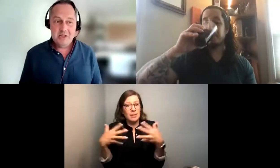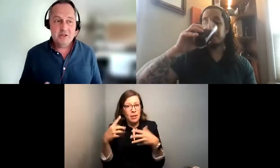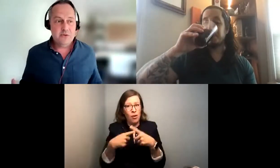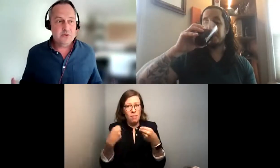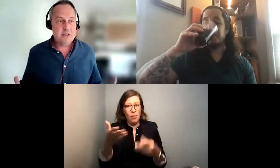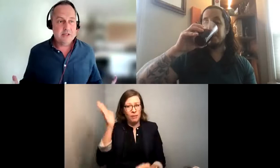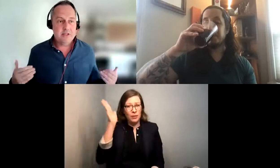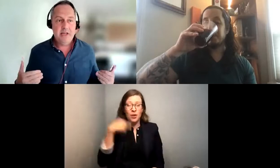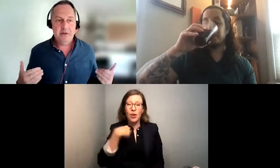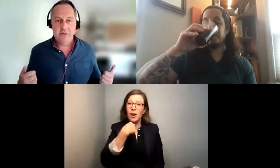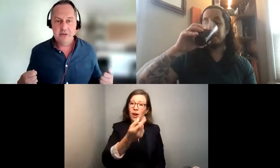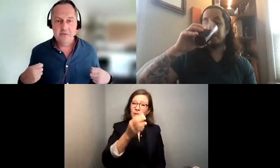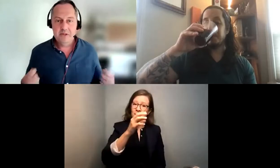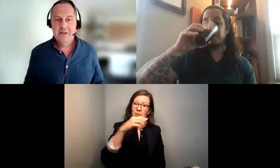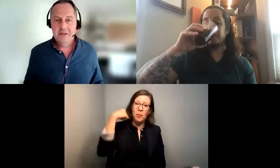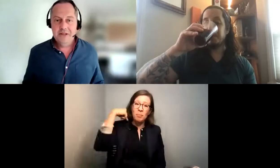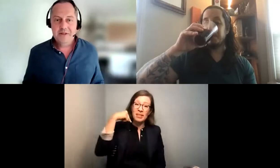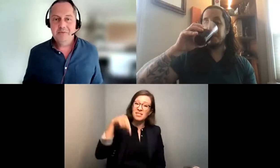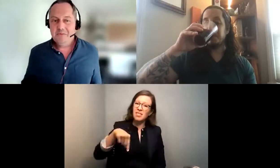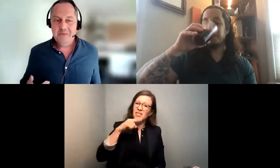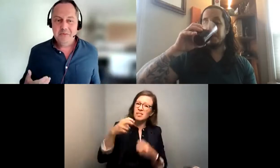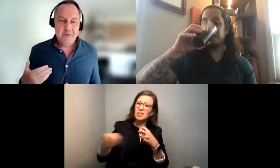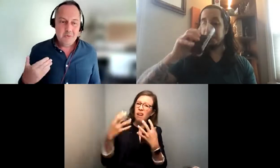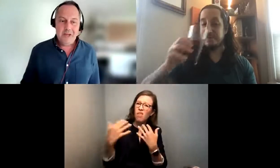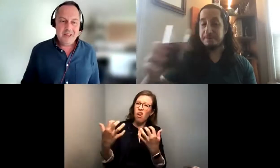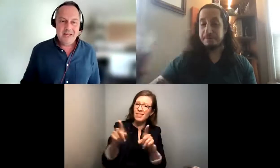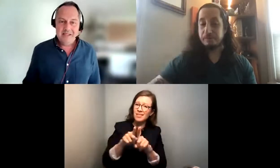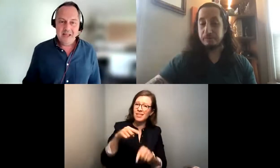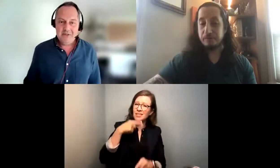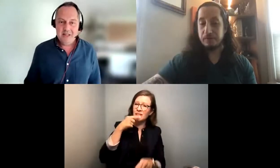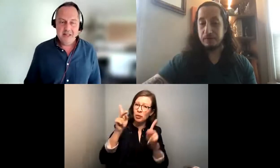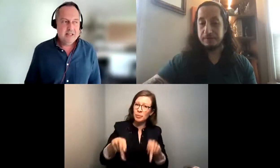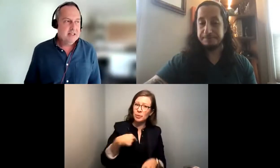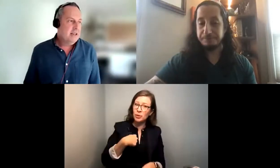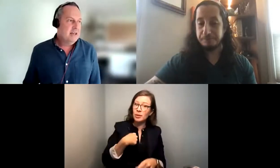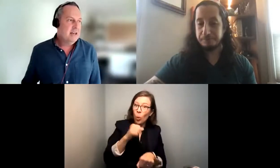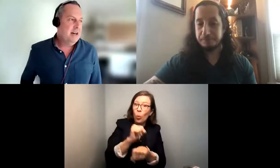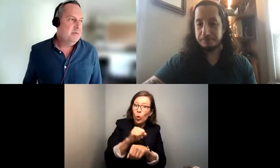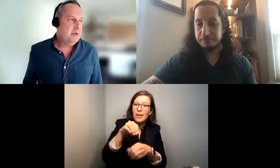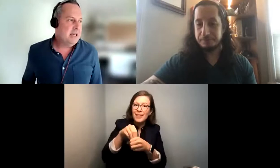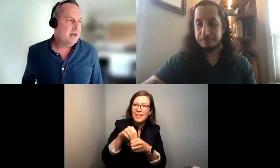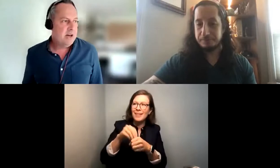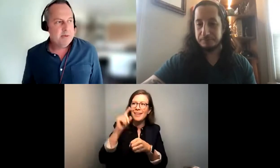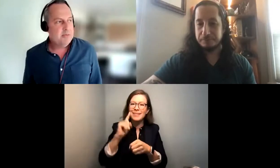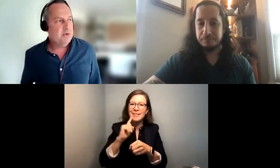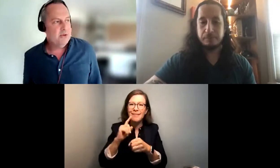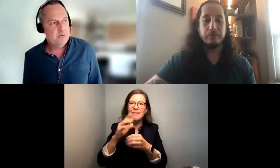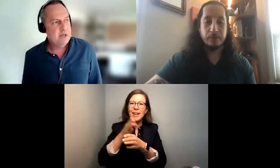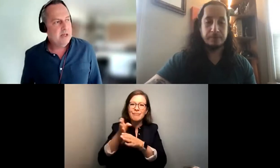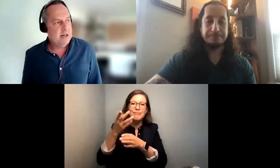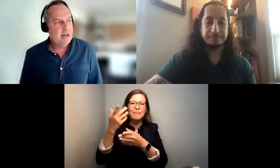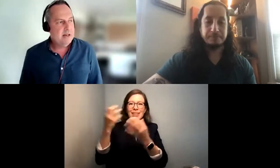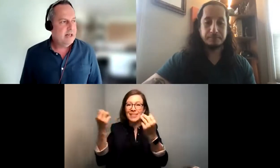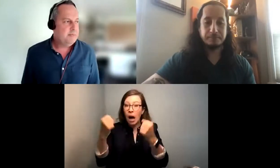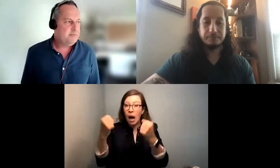Melissa, it's a tough audience as a hearing person, you know, working in deaf sign. It's incredibly important that